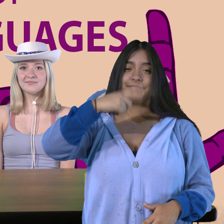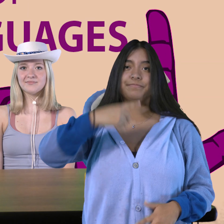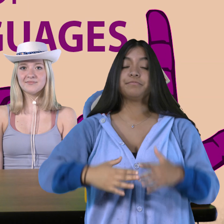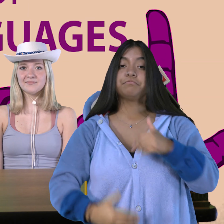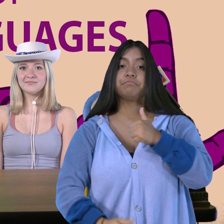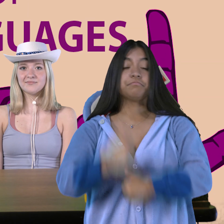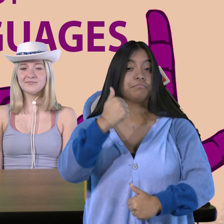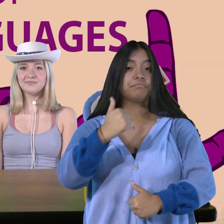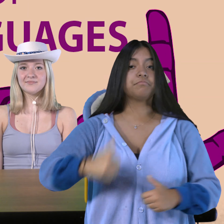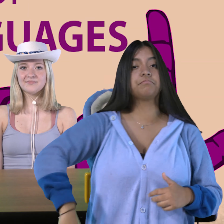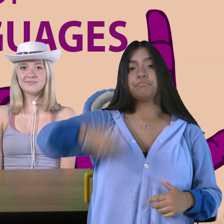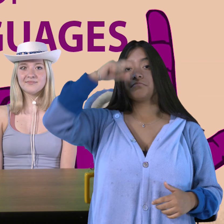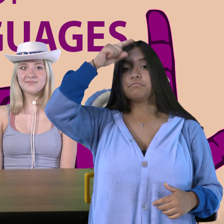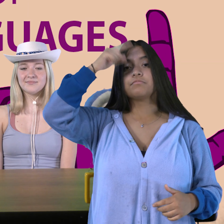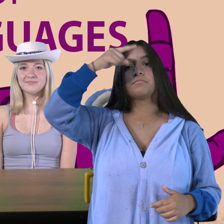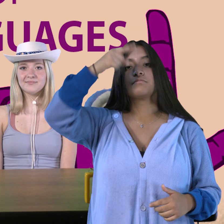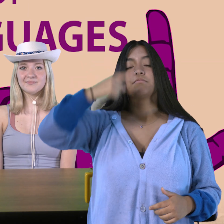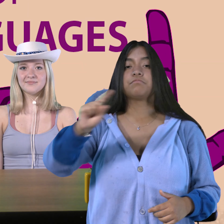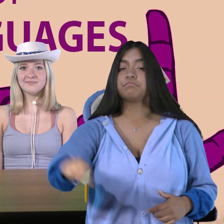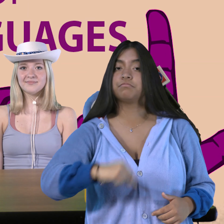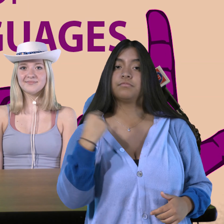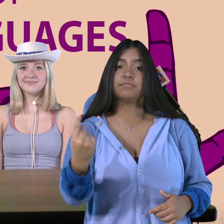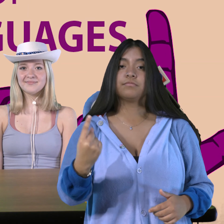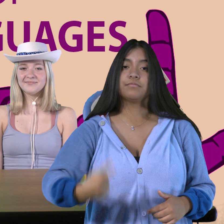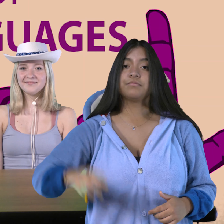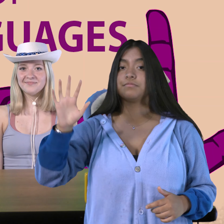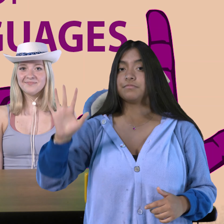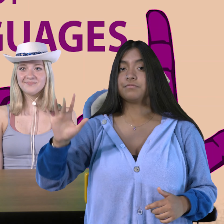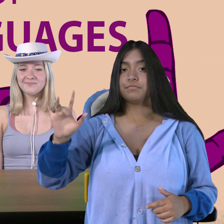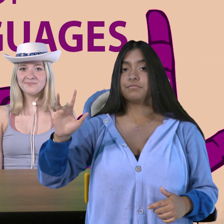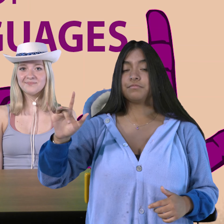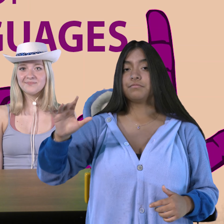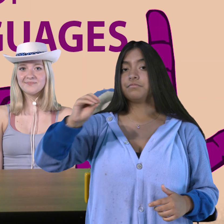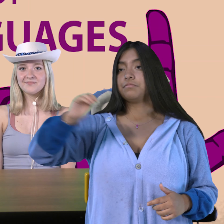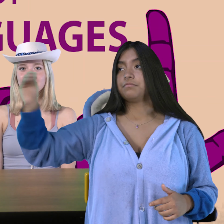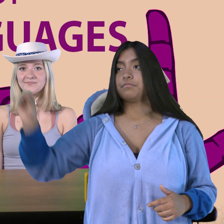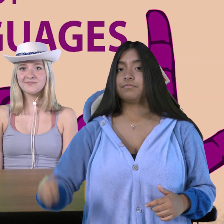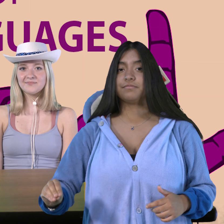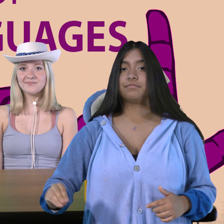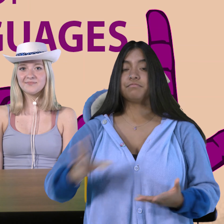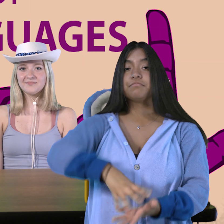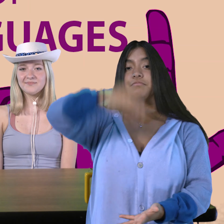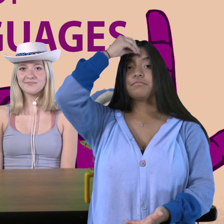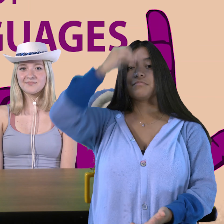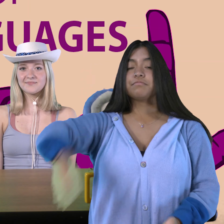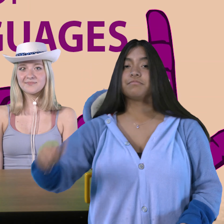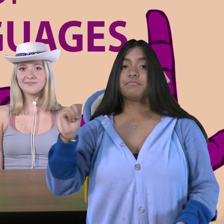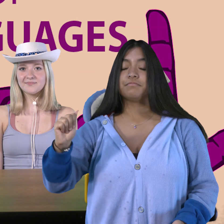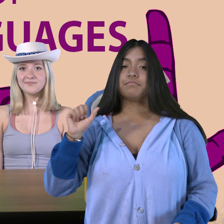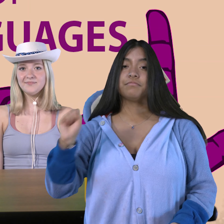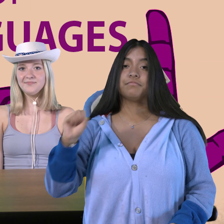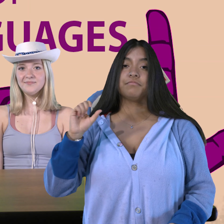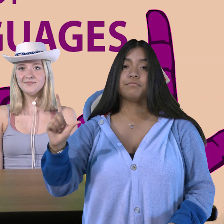of sign language. 90% of deaf people are born to hearing families, most who do not have any awareness of the